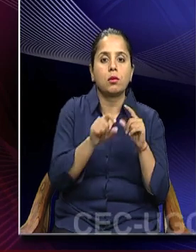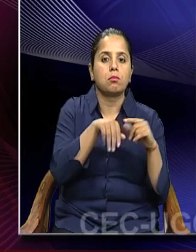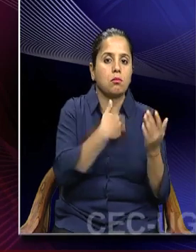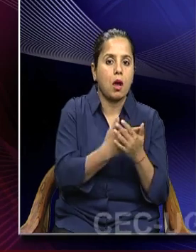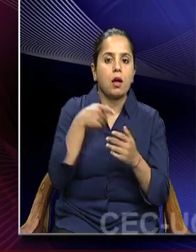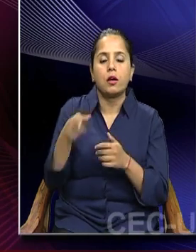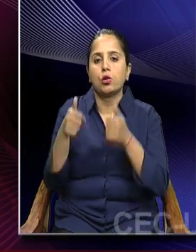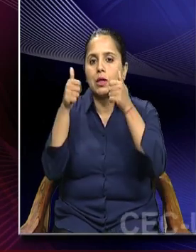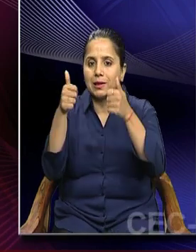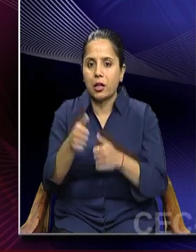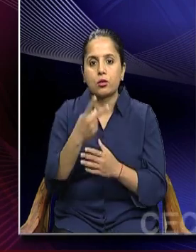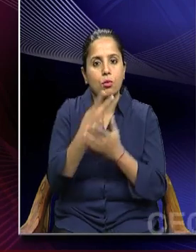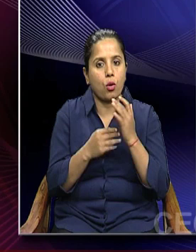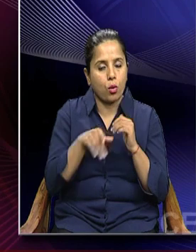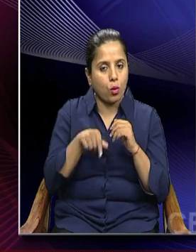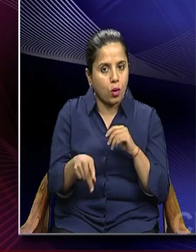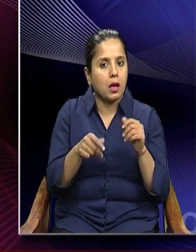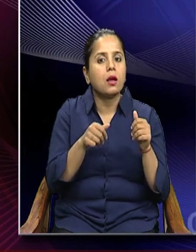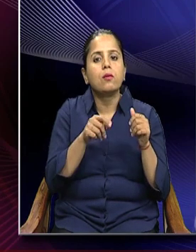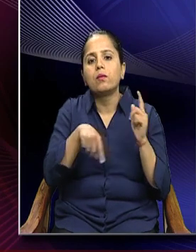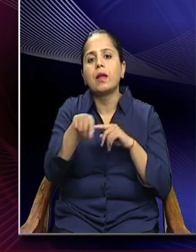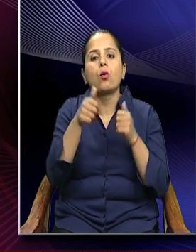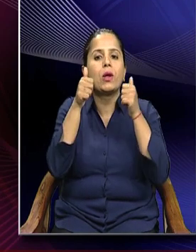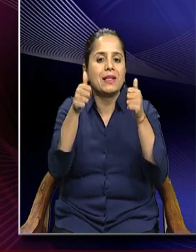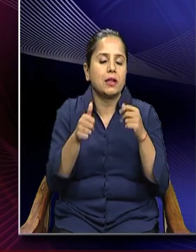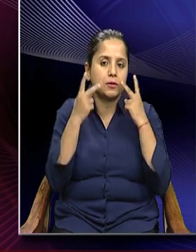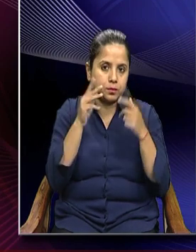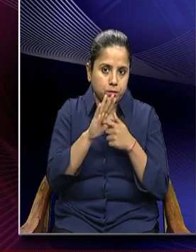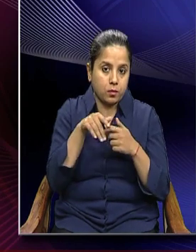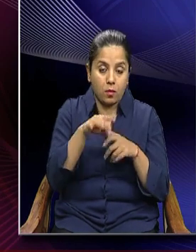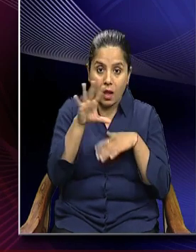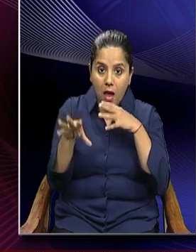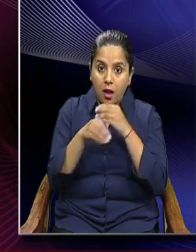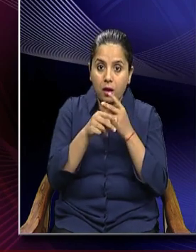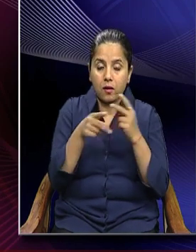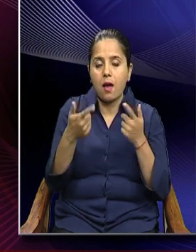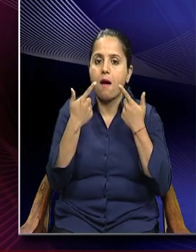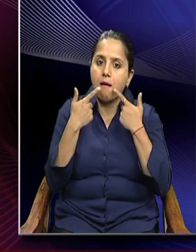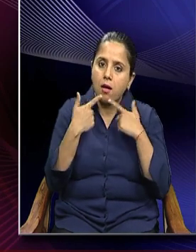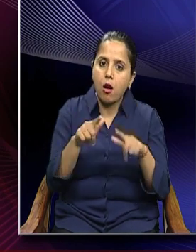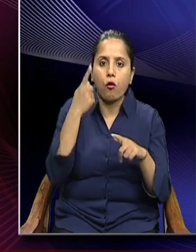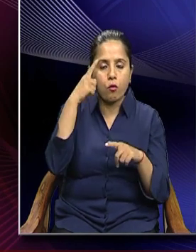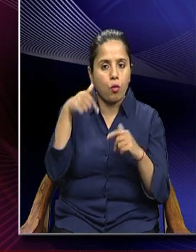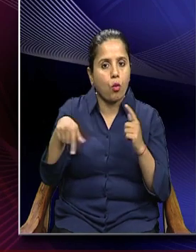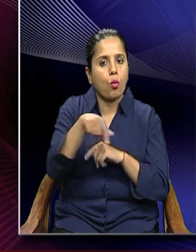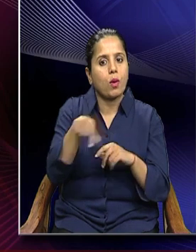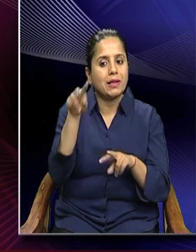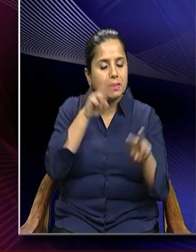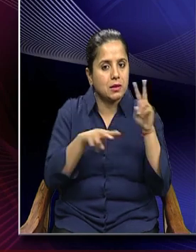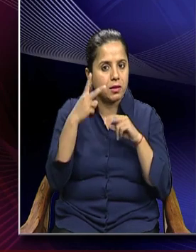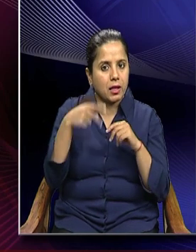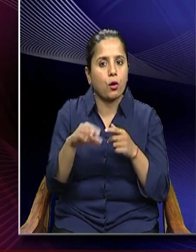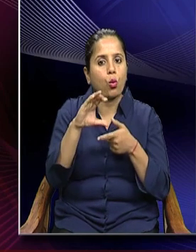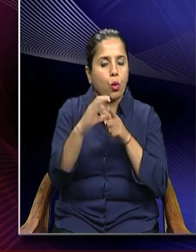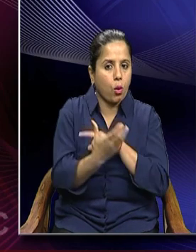and the researcher in producing the outcome. Additionally, It allows for the consideration of